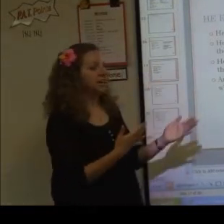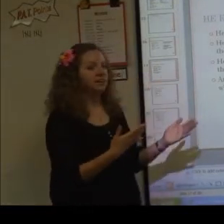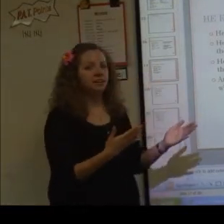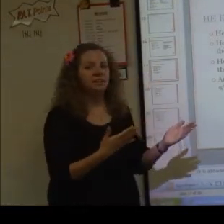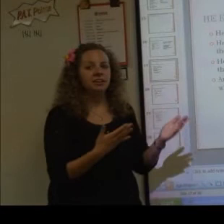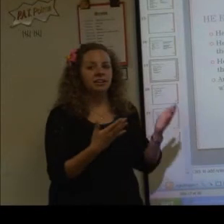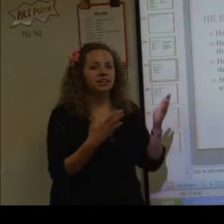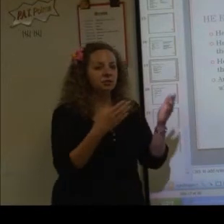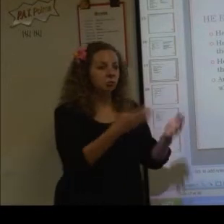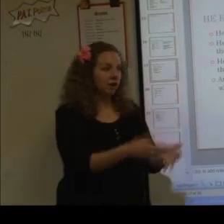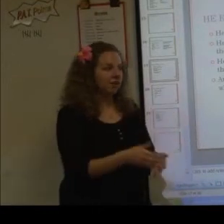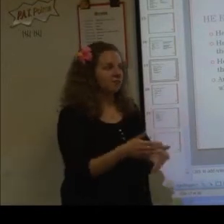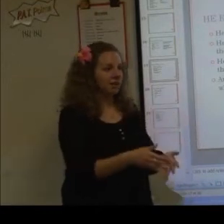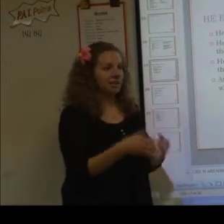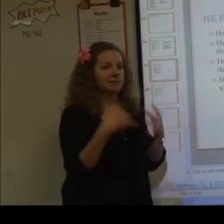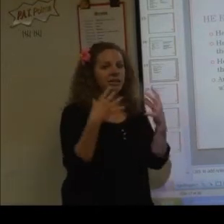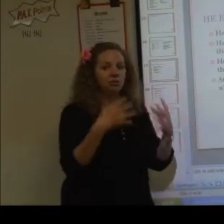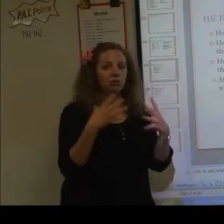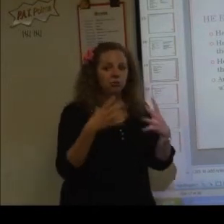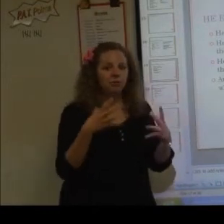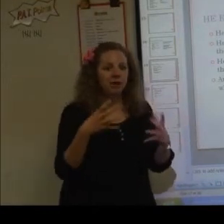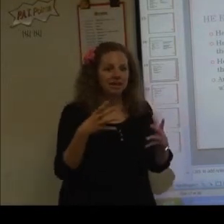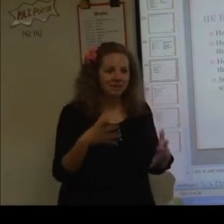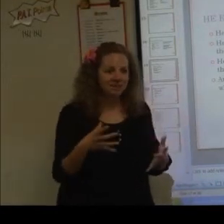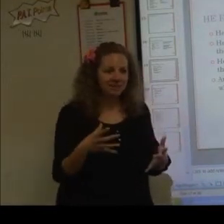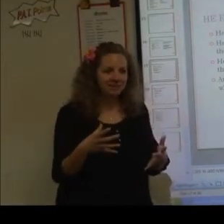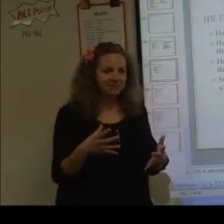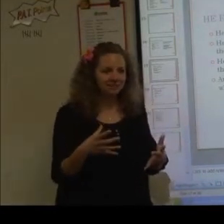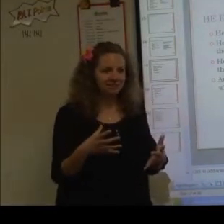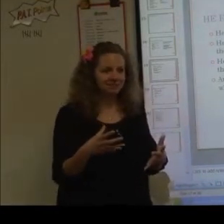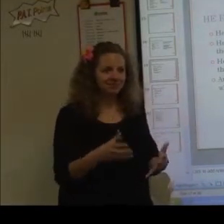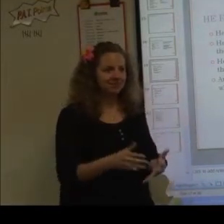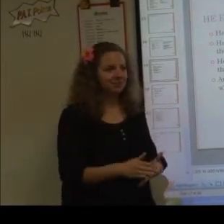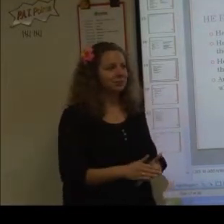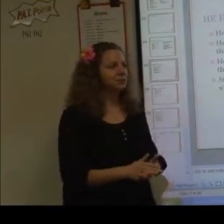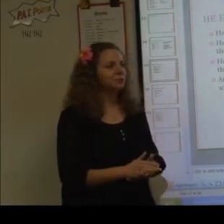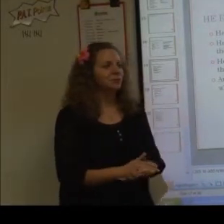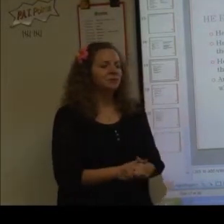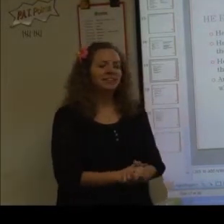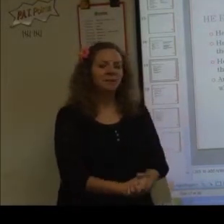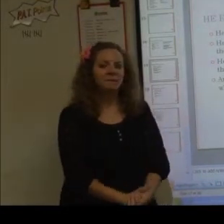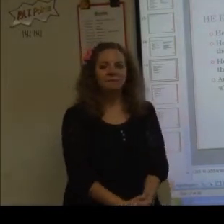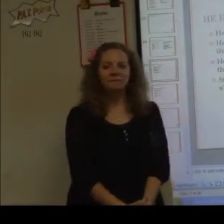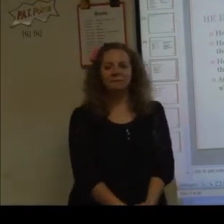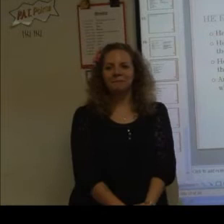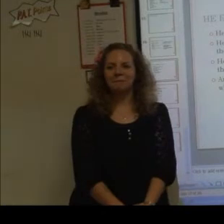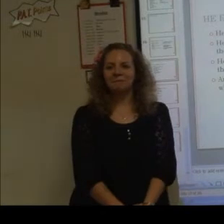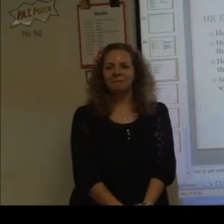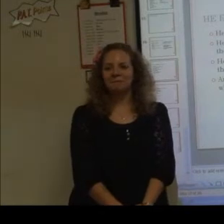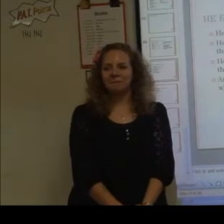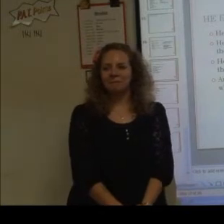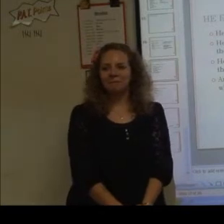say, he's aware of my name, he knows what my name is. So what do you want to say? I just